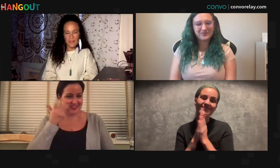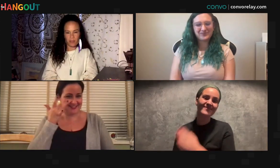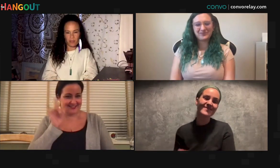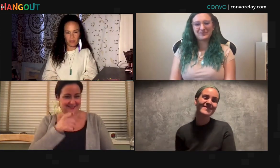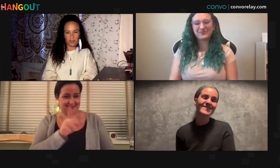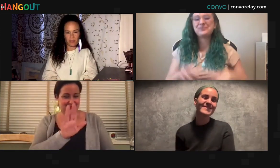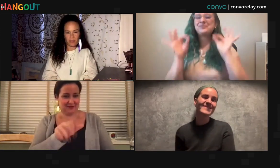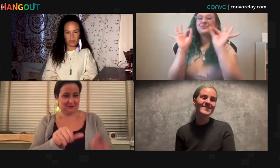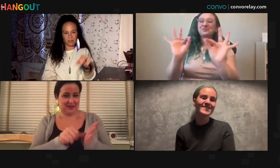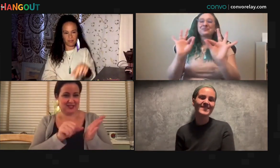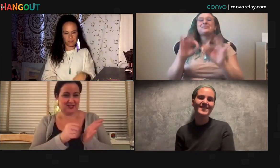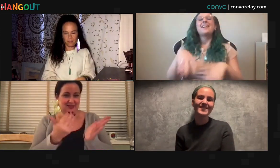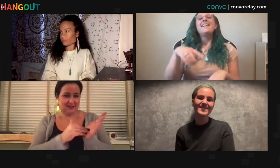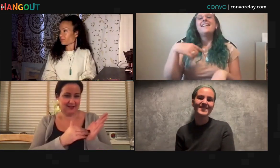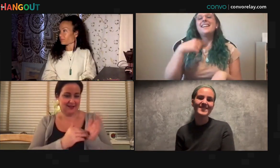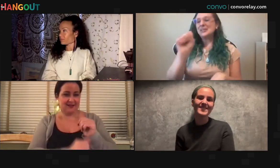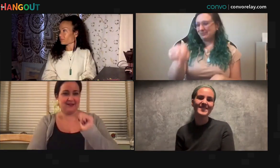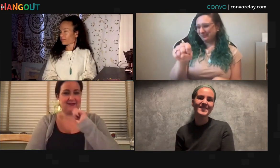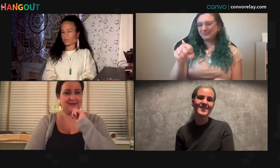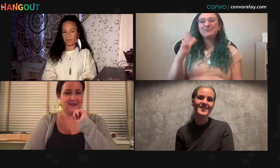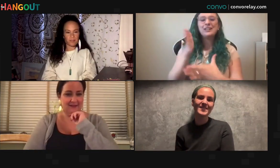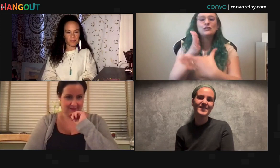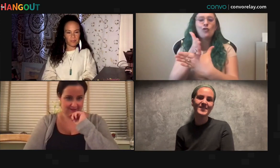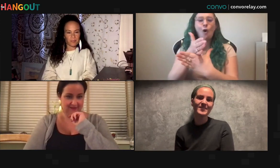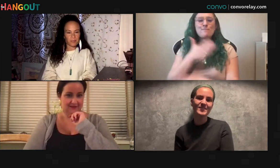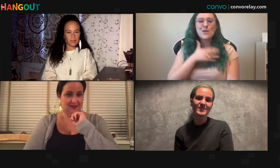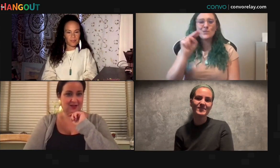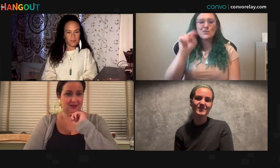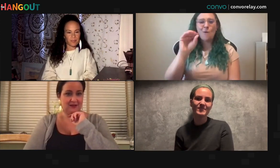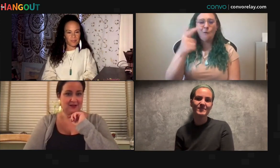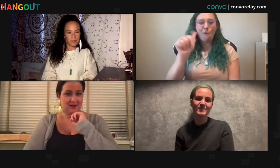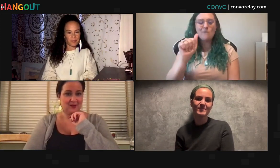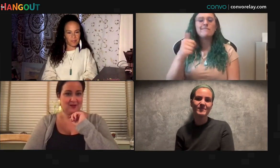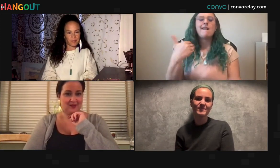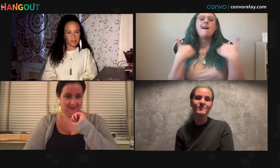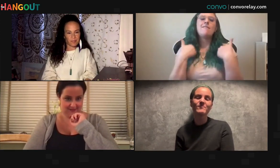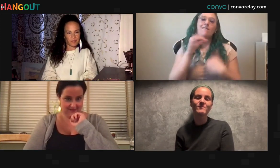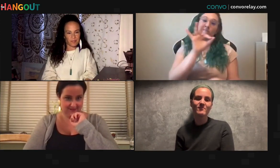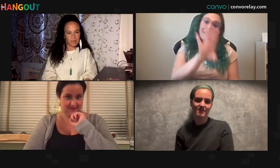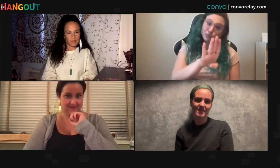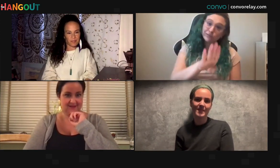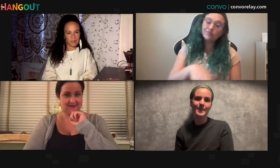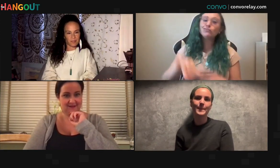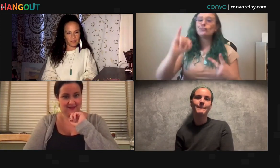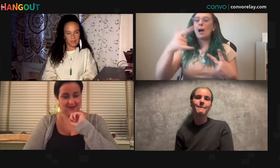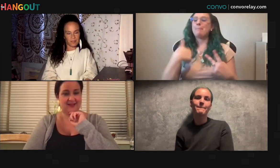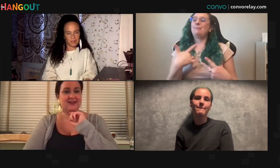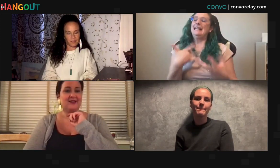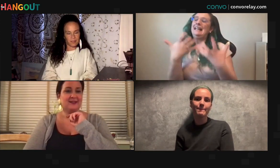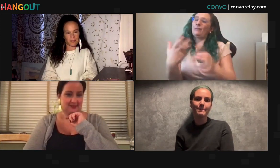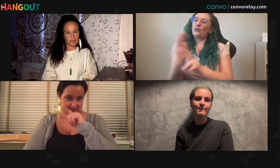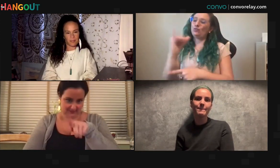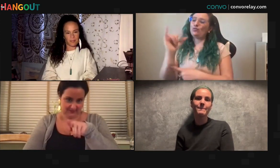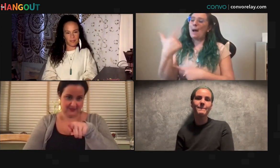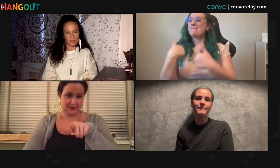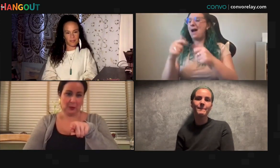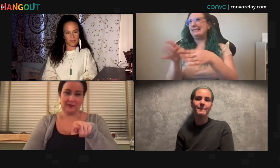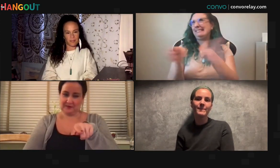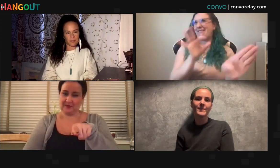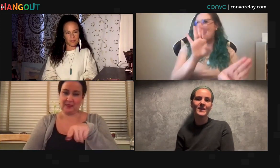Thank you. All right, Allison. This is Allison. I'm going to share my Noga. I